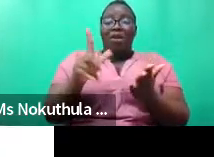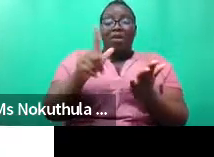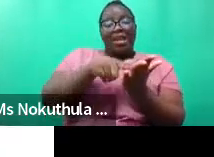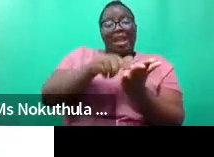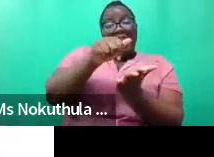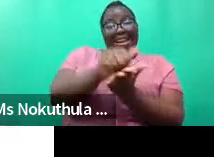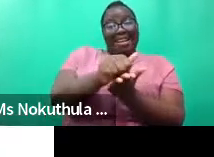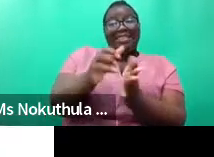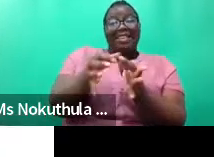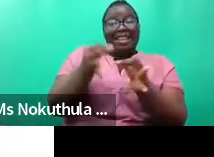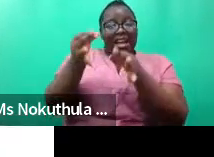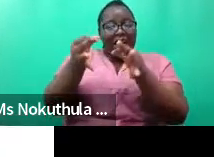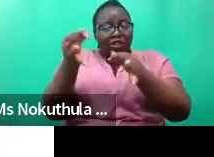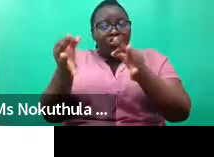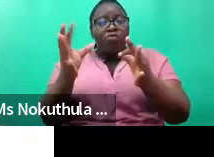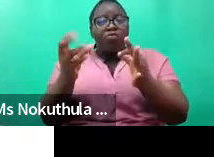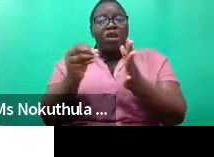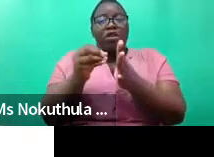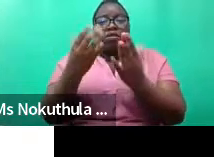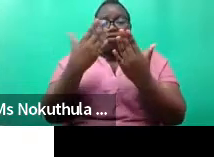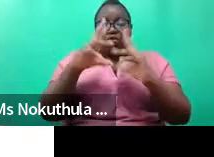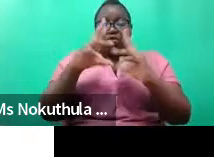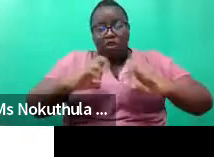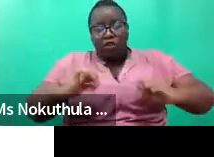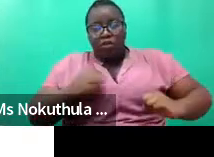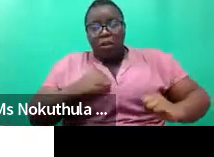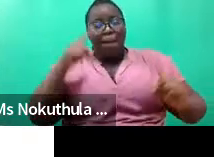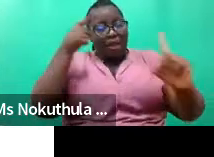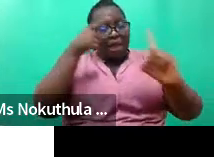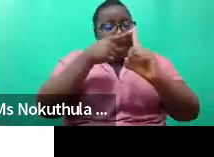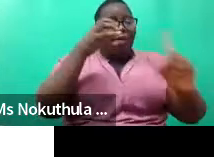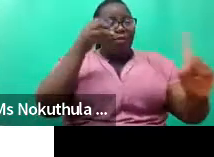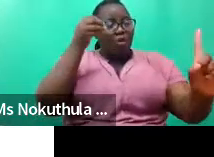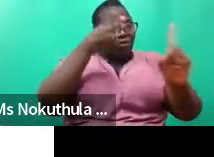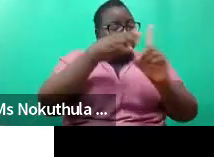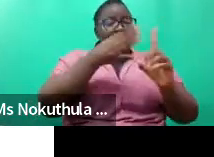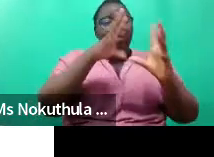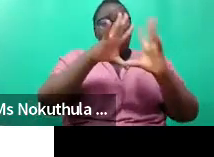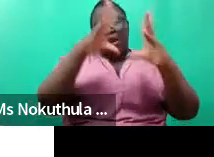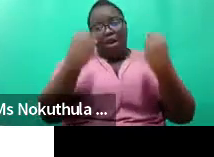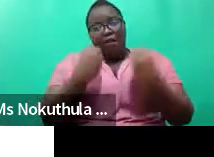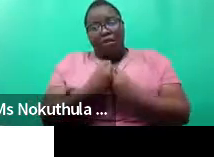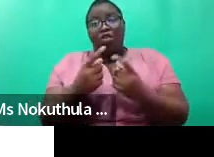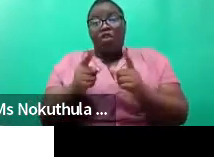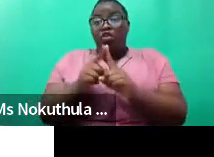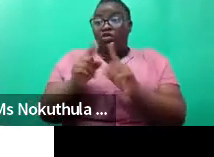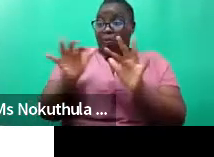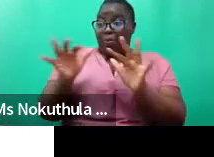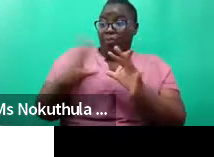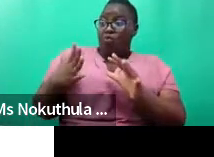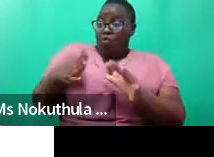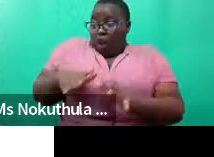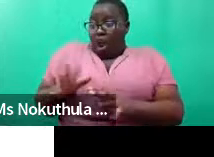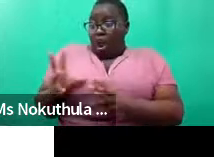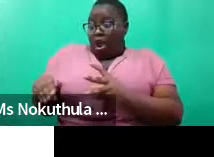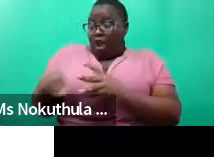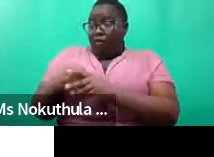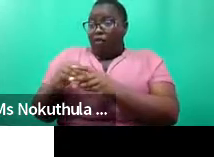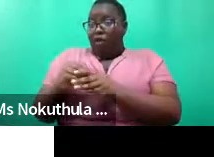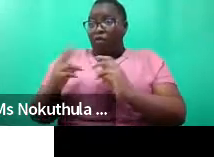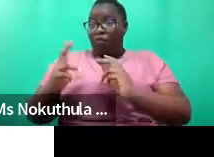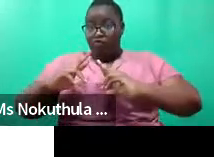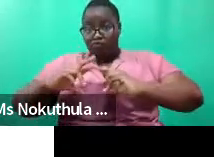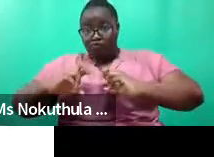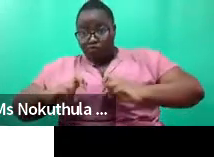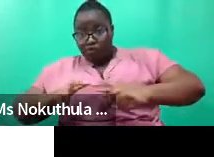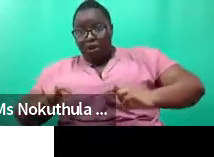its aim, its objective, and everything. And for those participants who were willing to be part of the study, then I gave them the informed consent